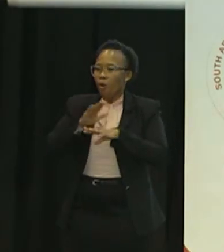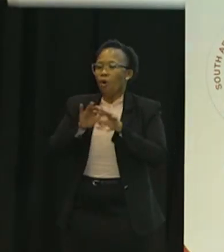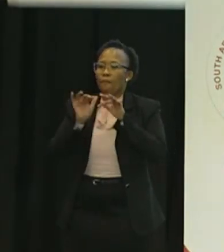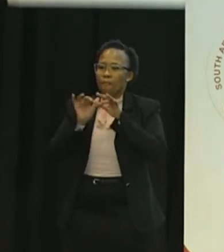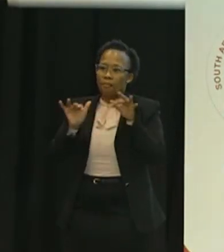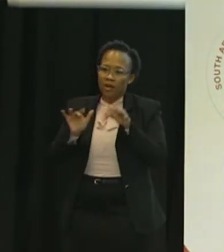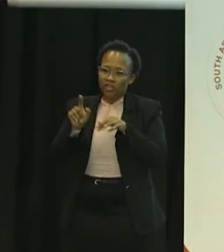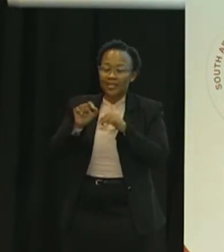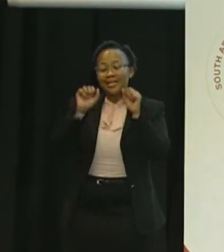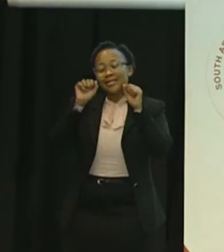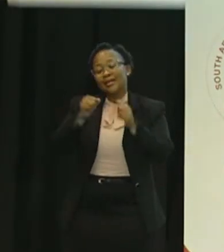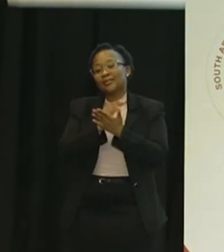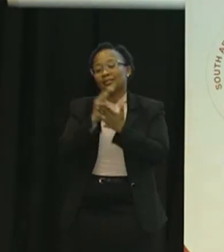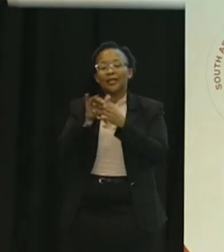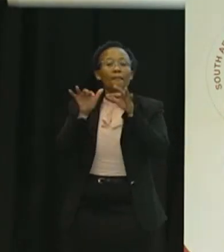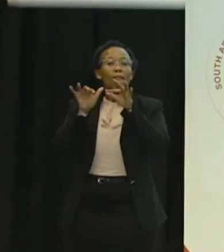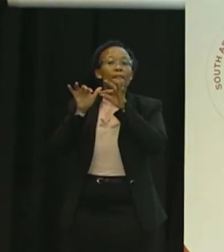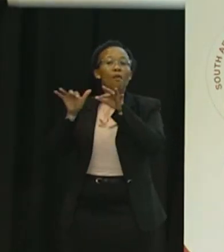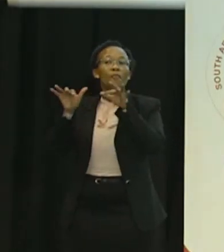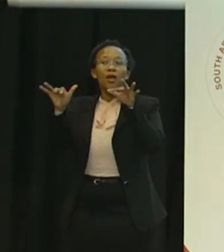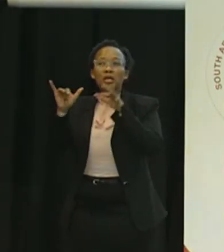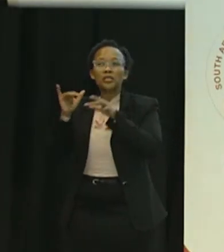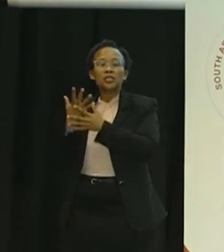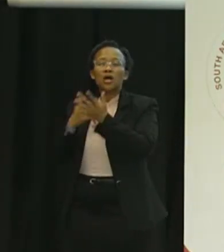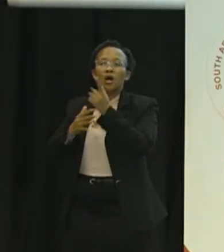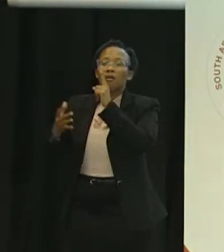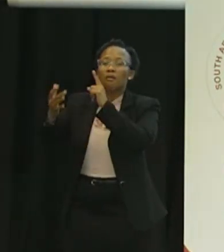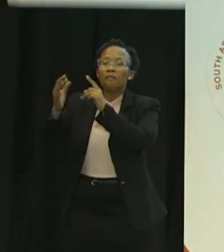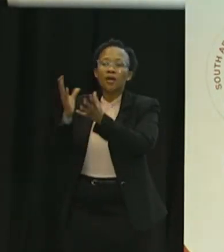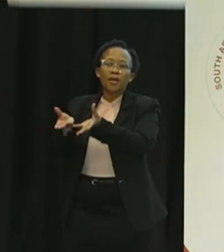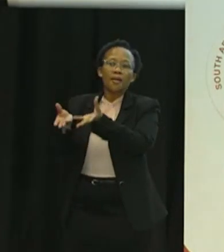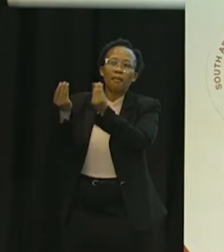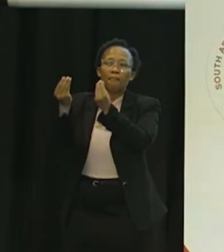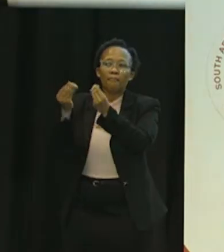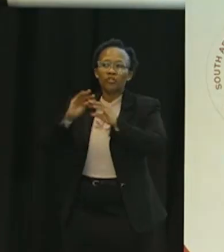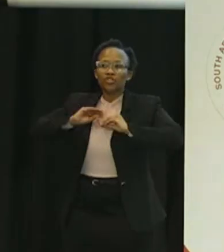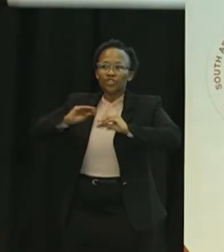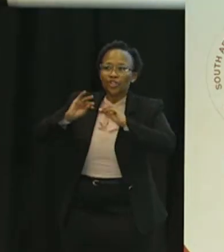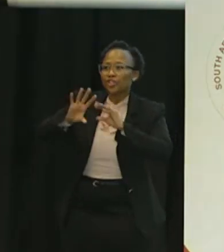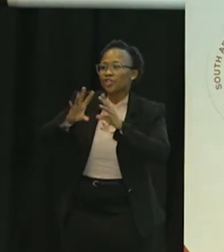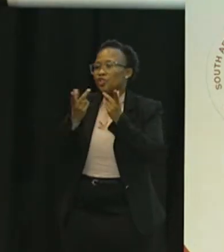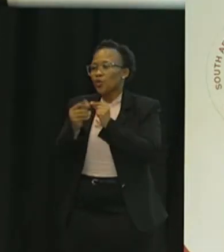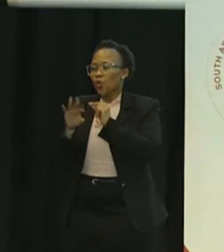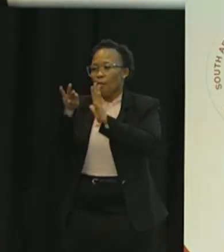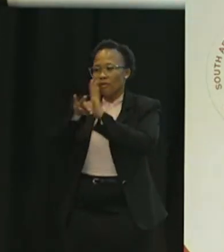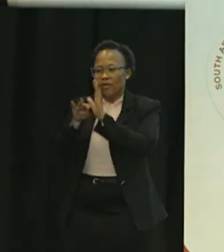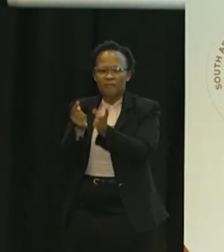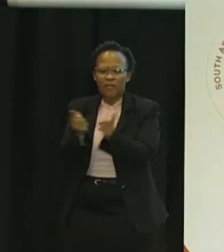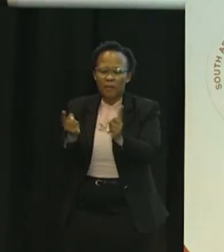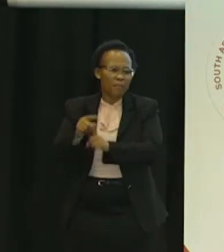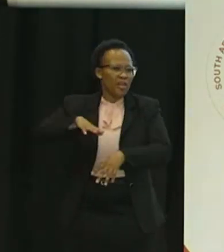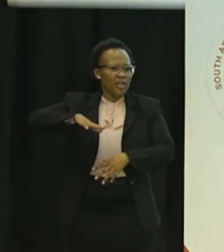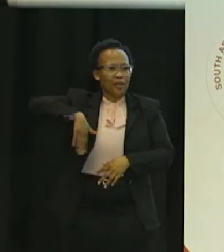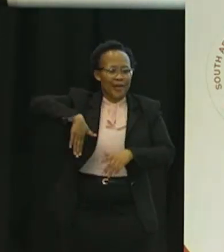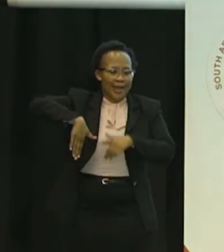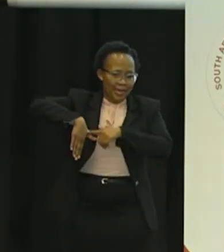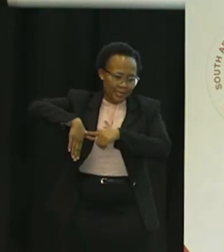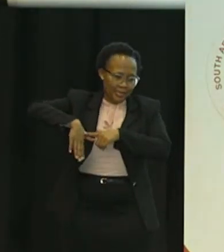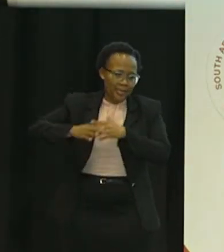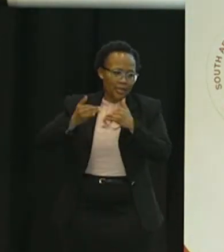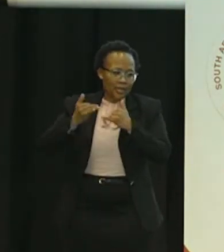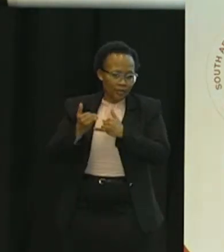some subpopulations that have not been reached, either because of the design of the programs or because of meager resources that are also